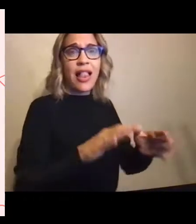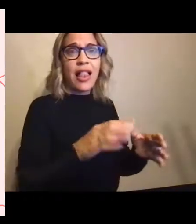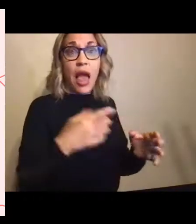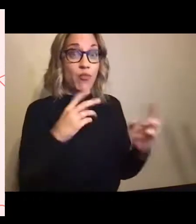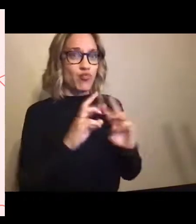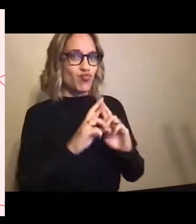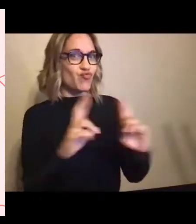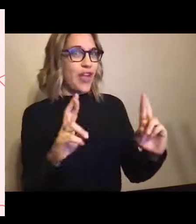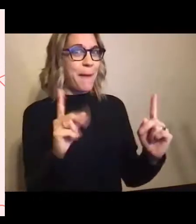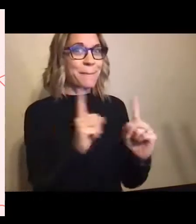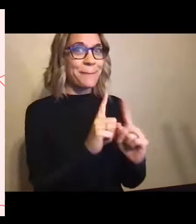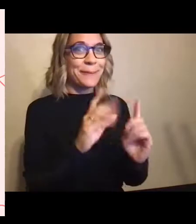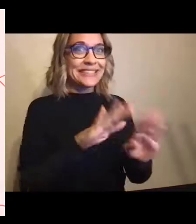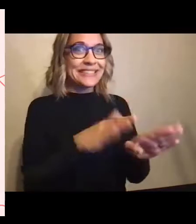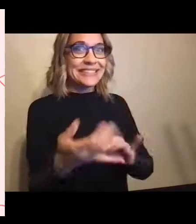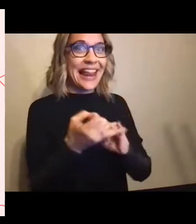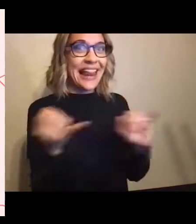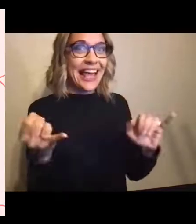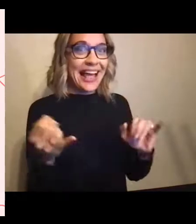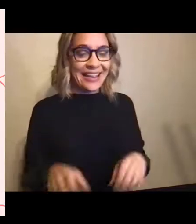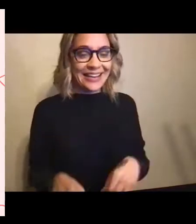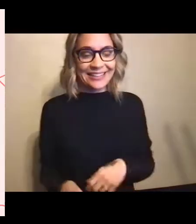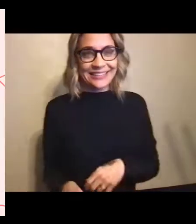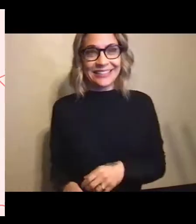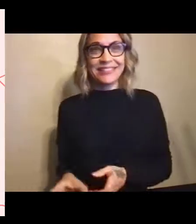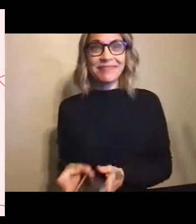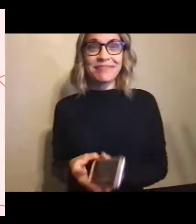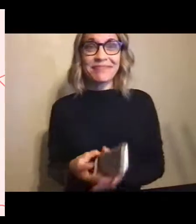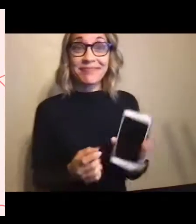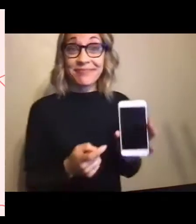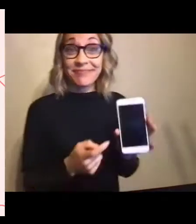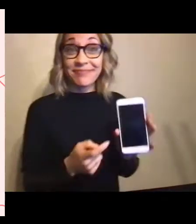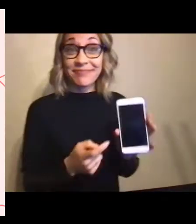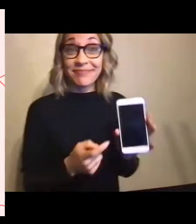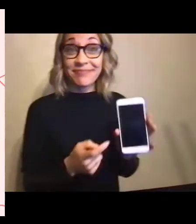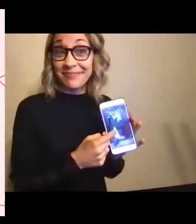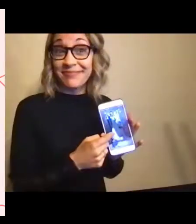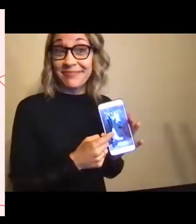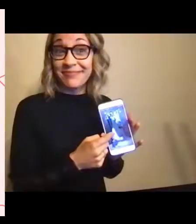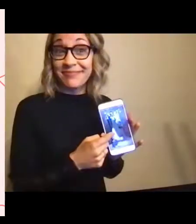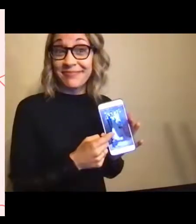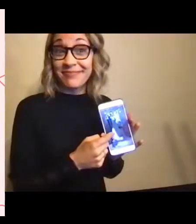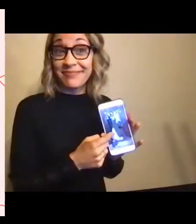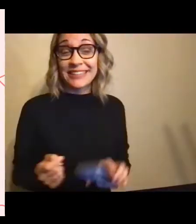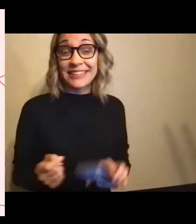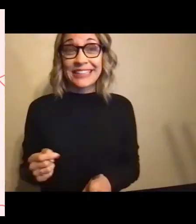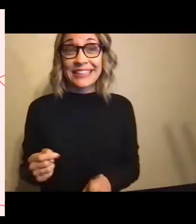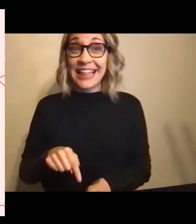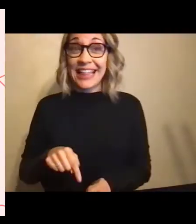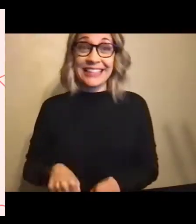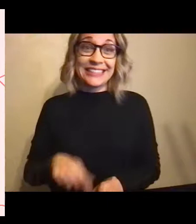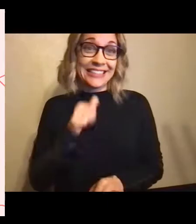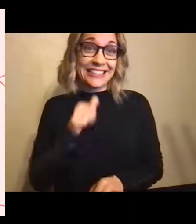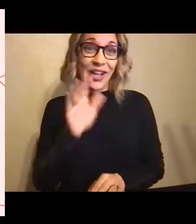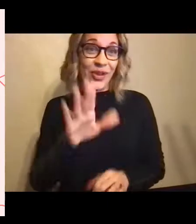have to submit some kind of business proposal, or you have a deadline that you're trying to meet.